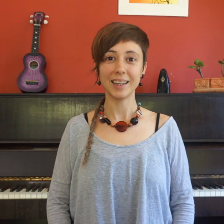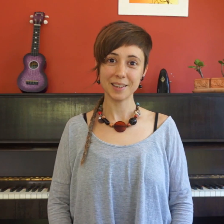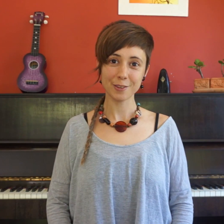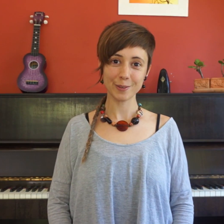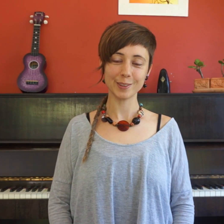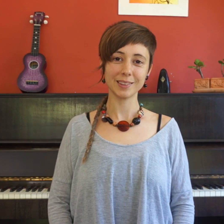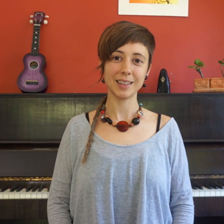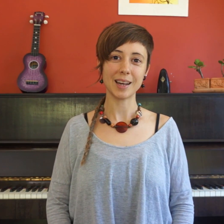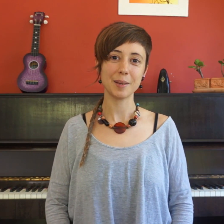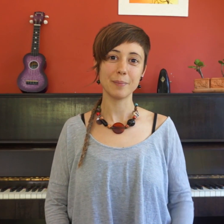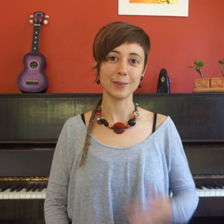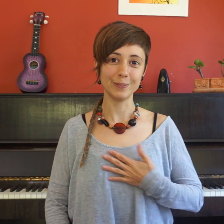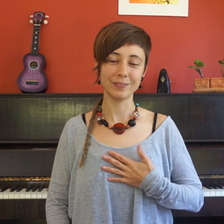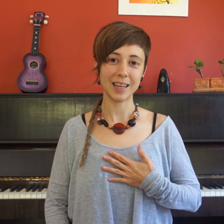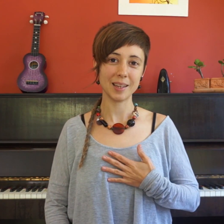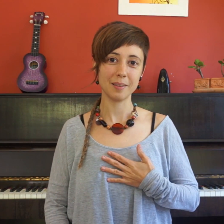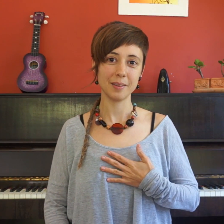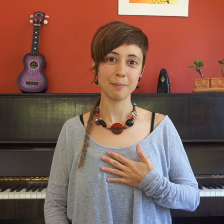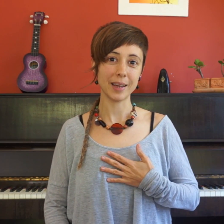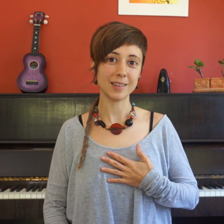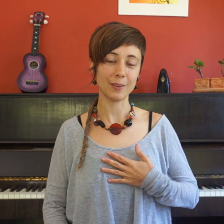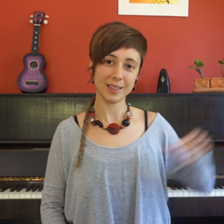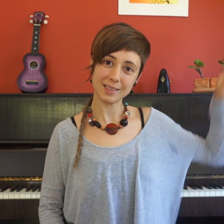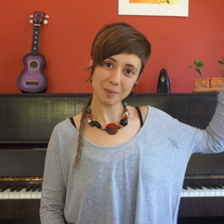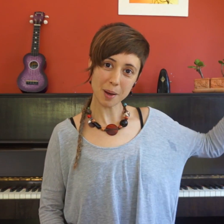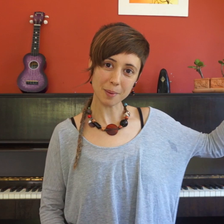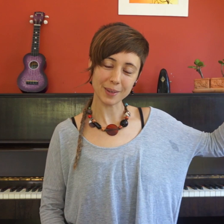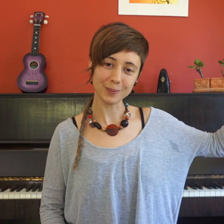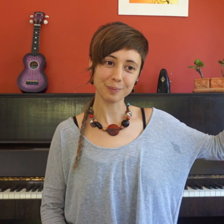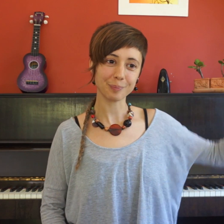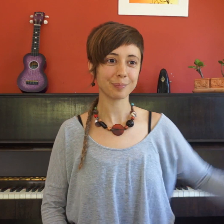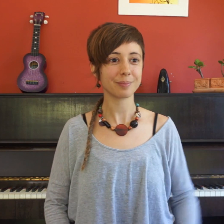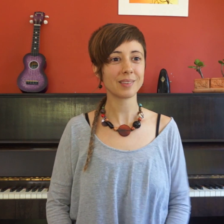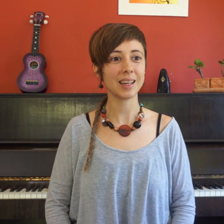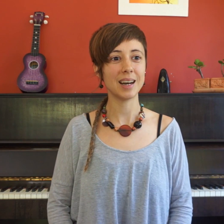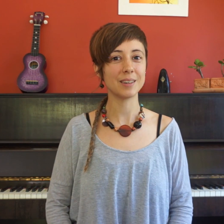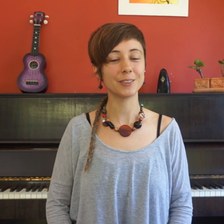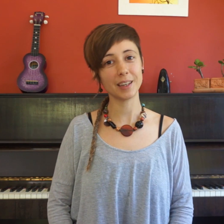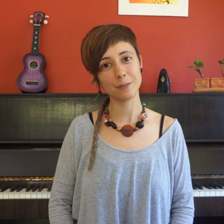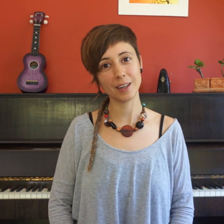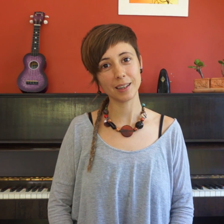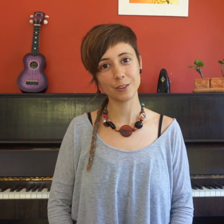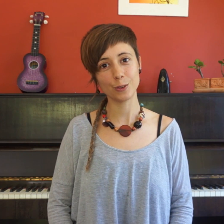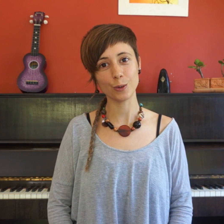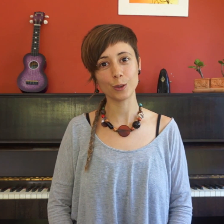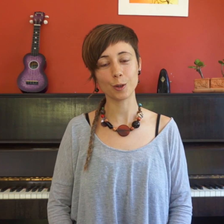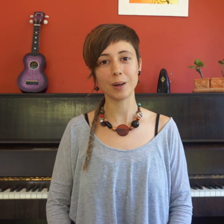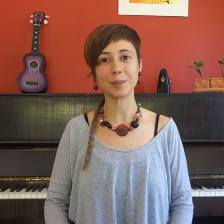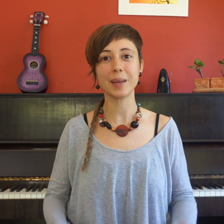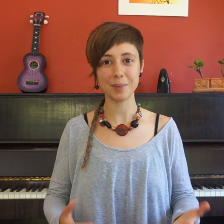Hi everyone, I'm Manu and my channel is Mama Manu. Today I would like to talk about baby